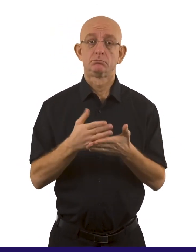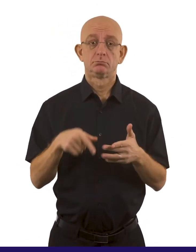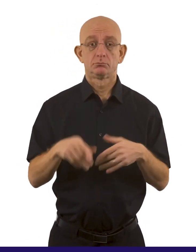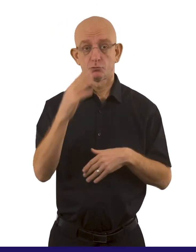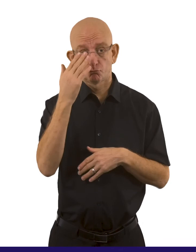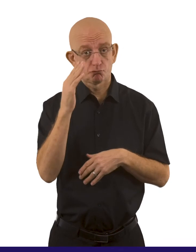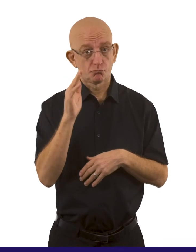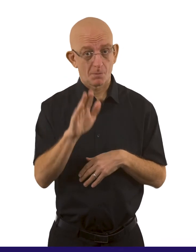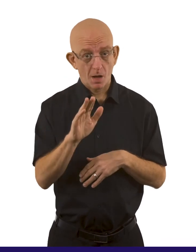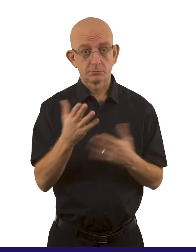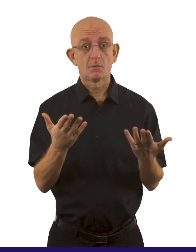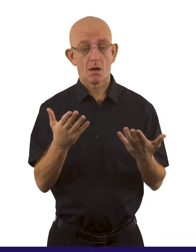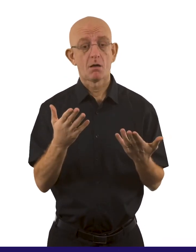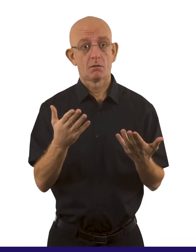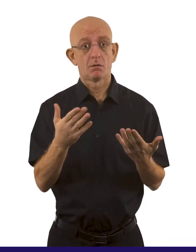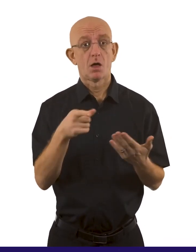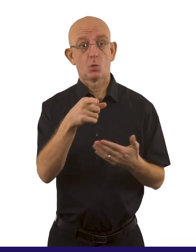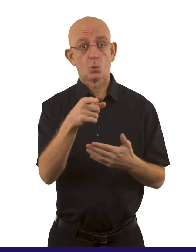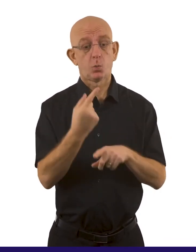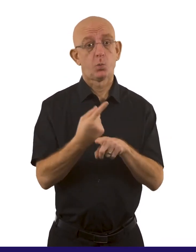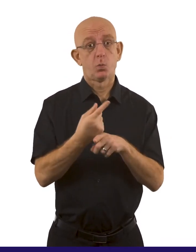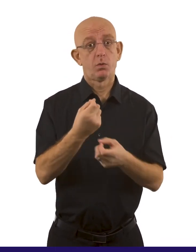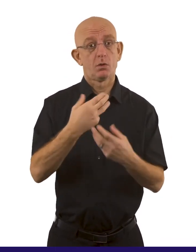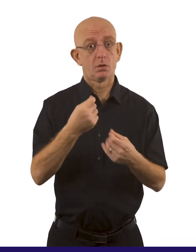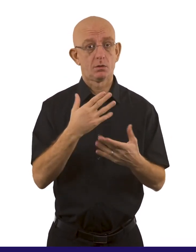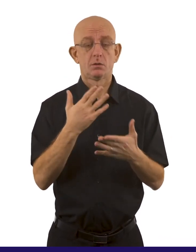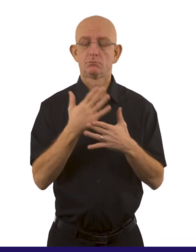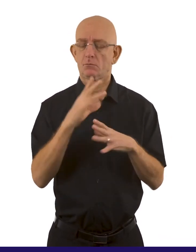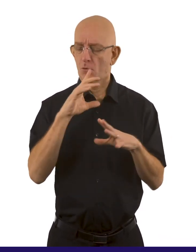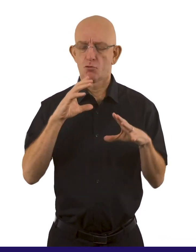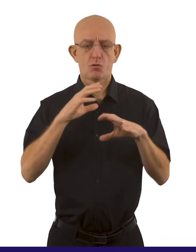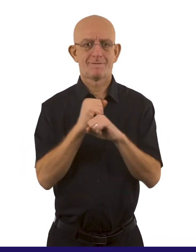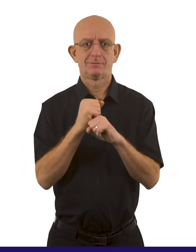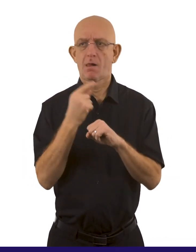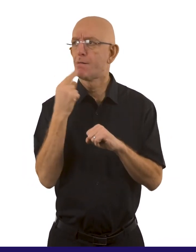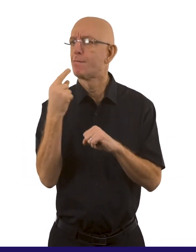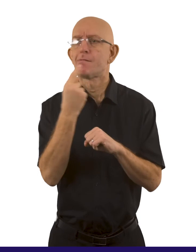As a reminder, all the information you provide is confidential.